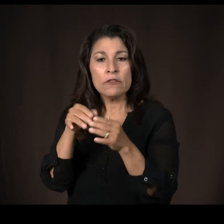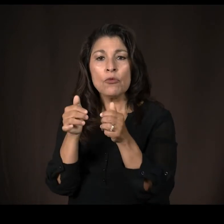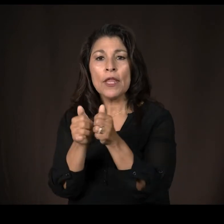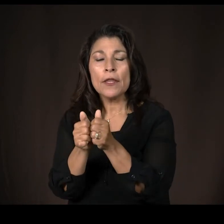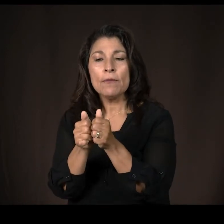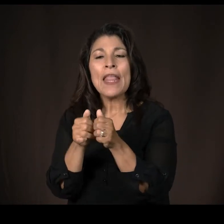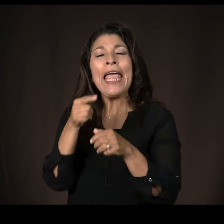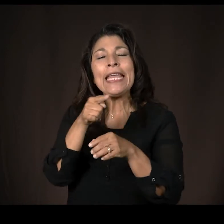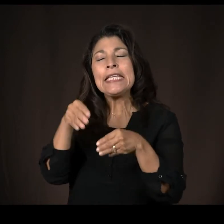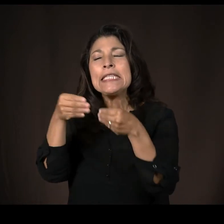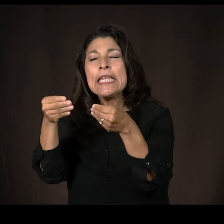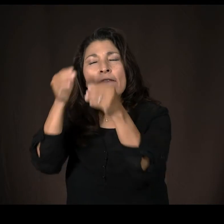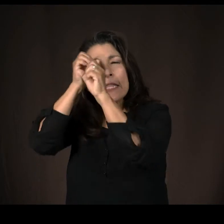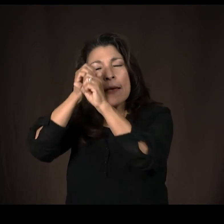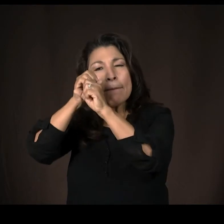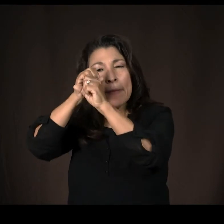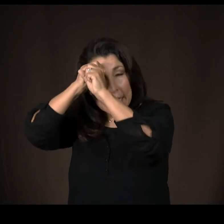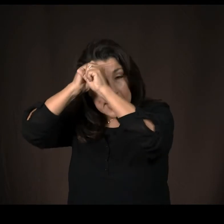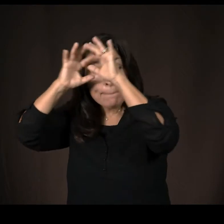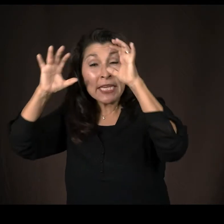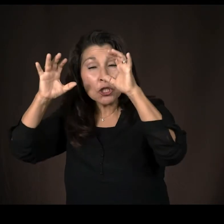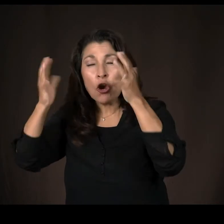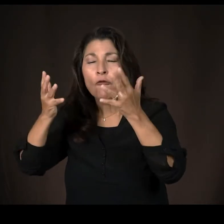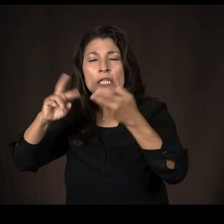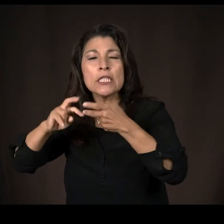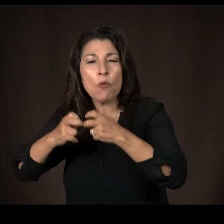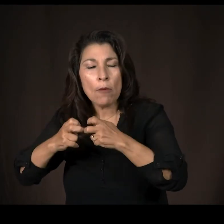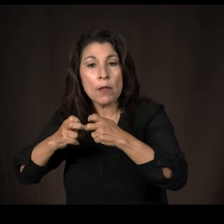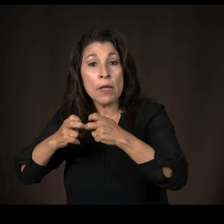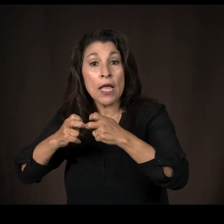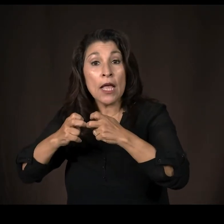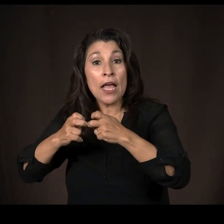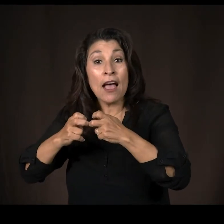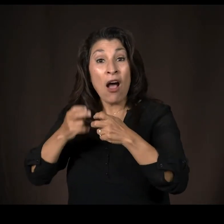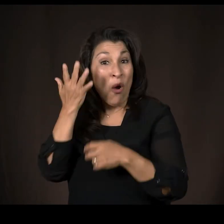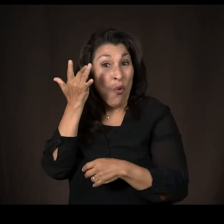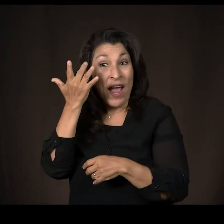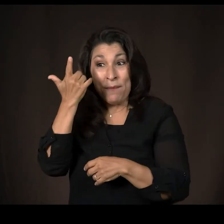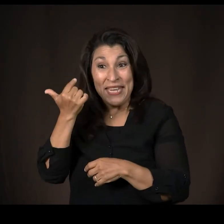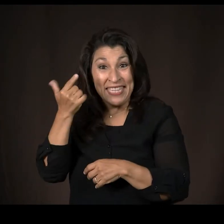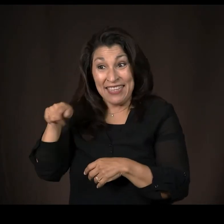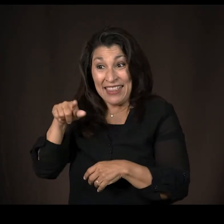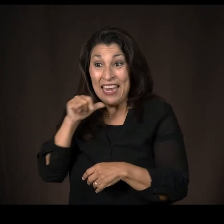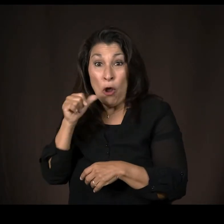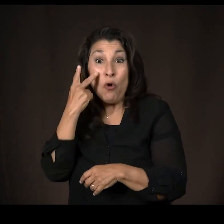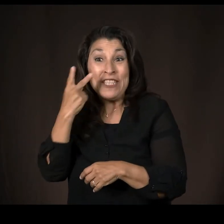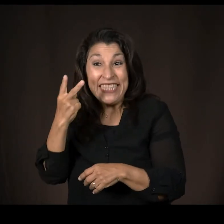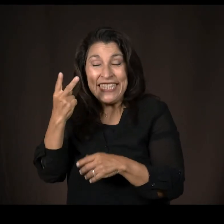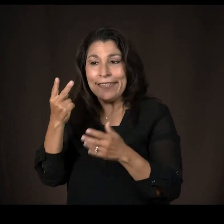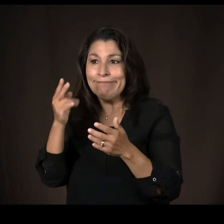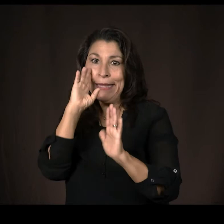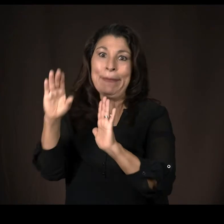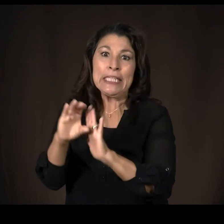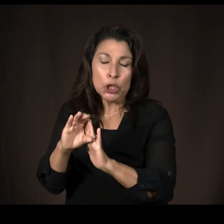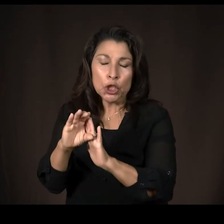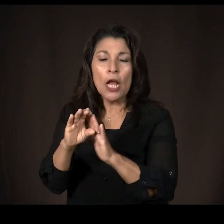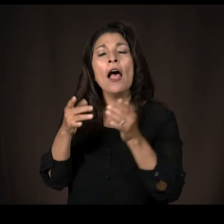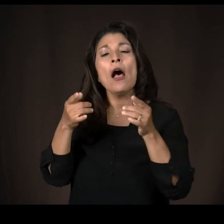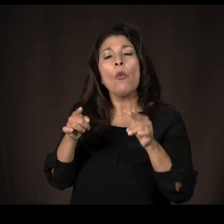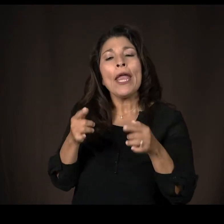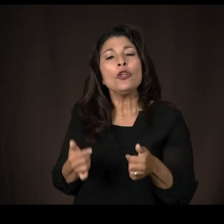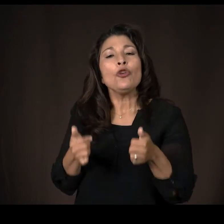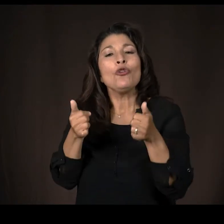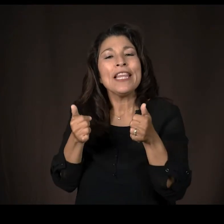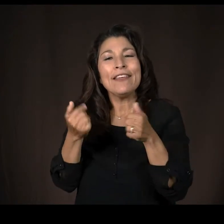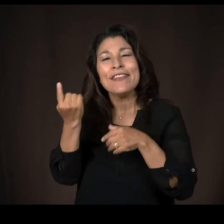getting them to picture the problem. Now, why? Because they're not seeing it anymore. When you live around something long